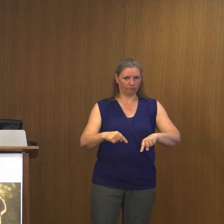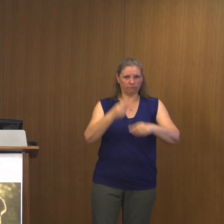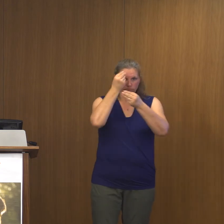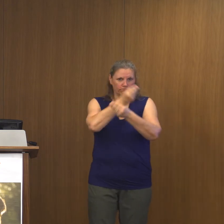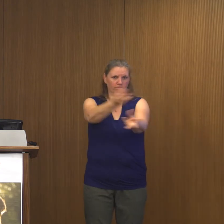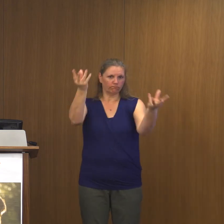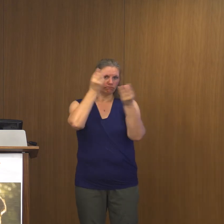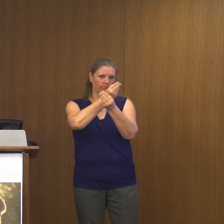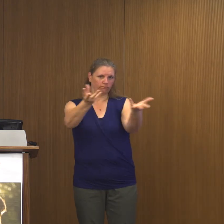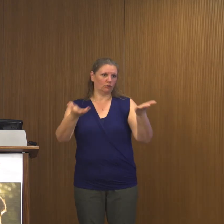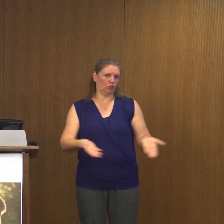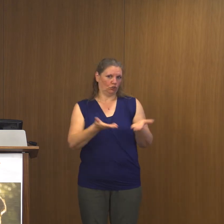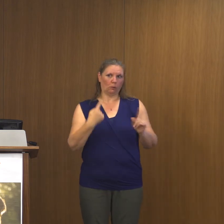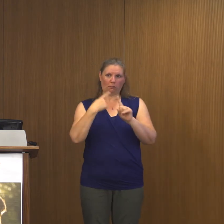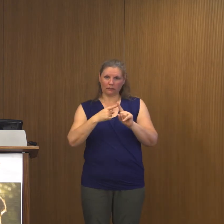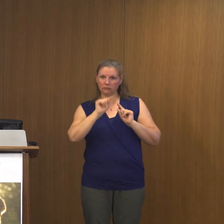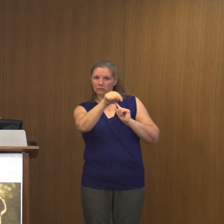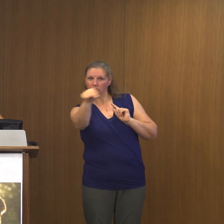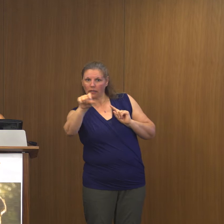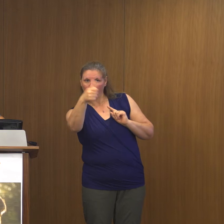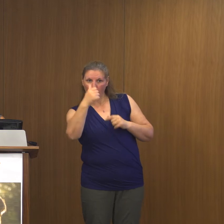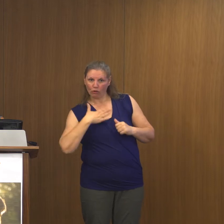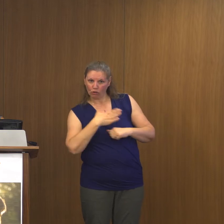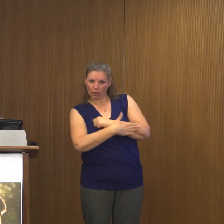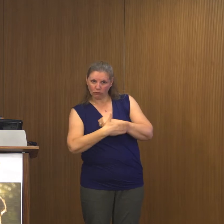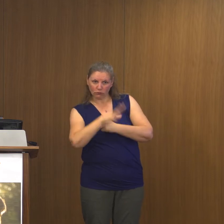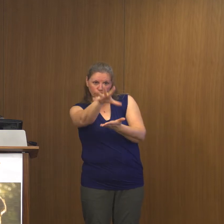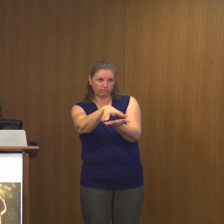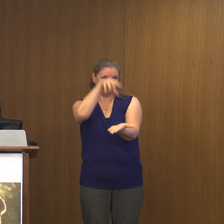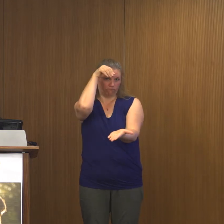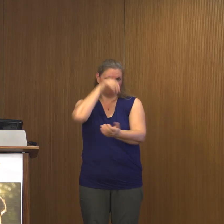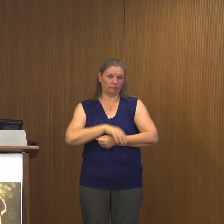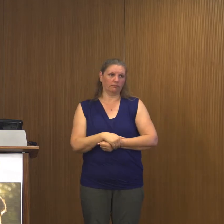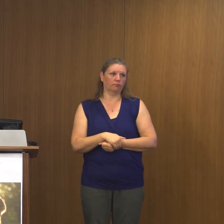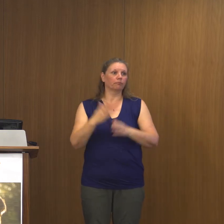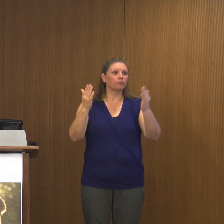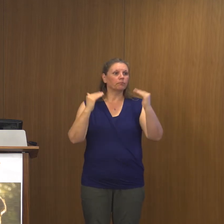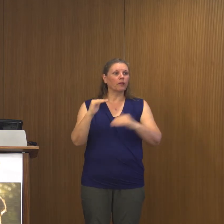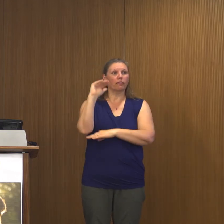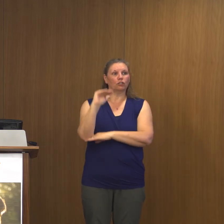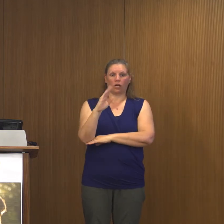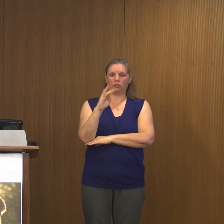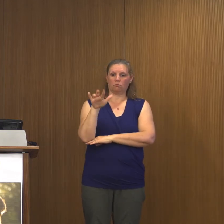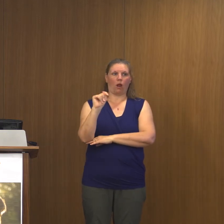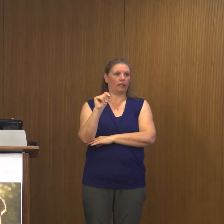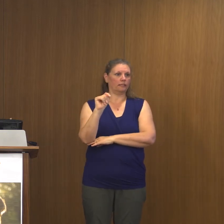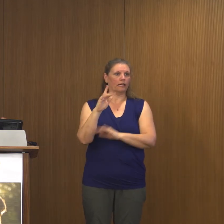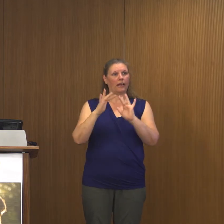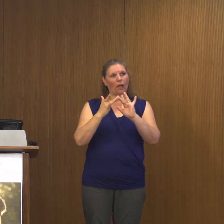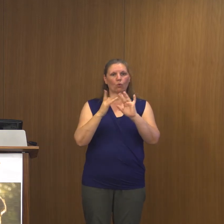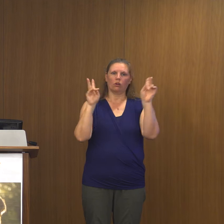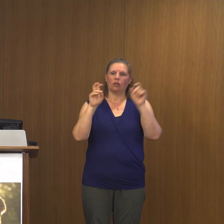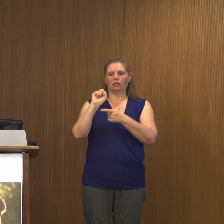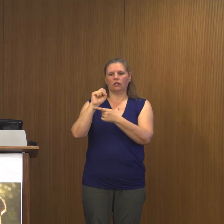listen also from experiences from other countries. So the Child Right Network, SPORE, is another called